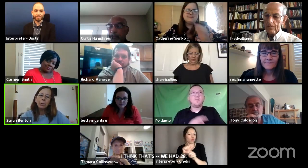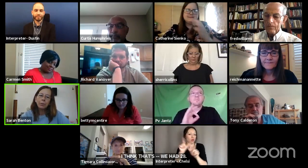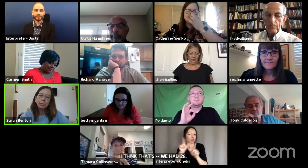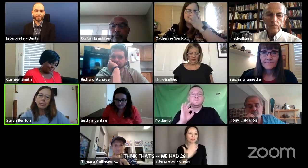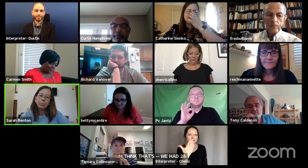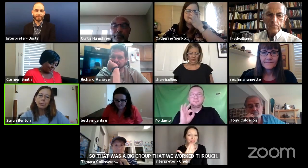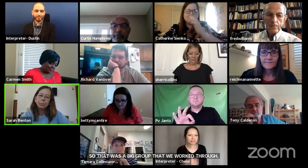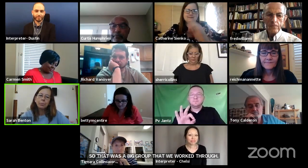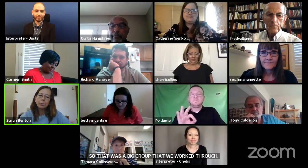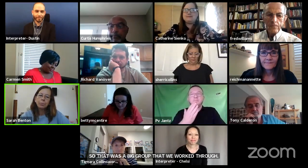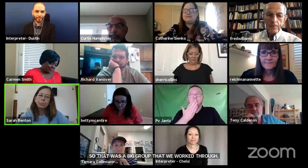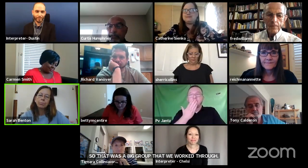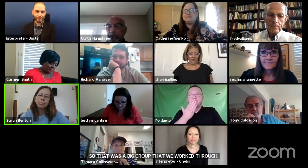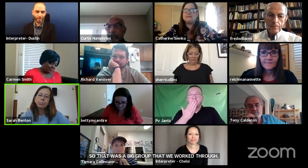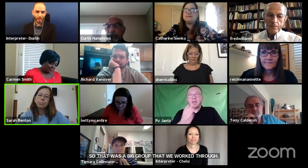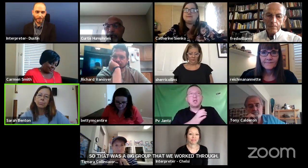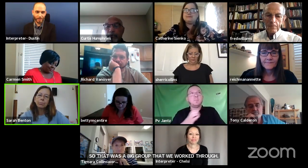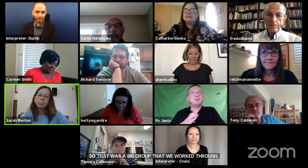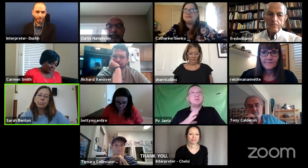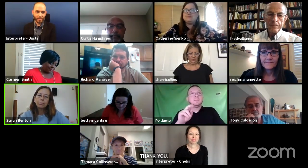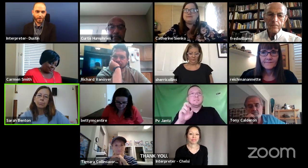Thank you.